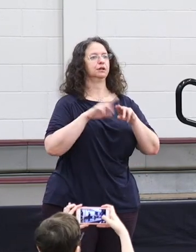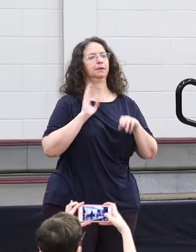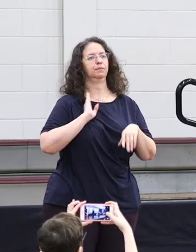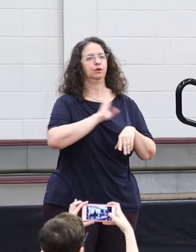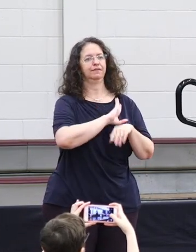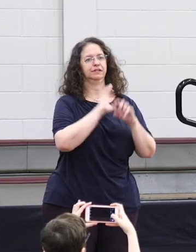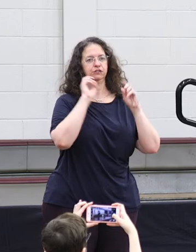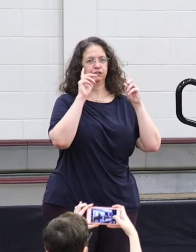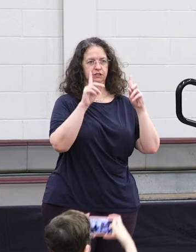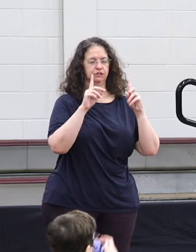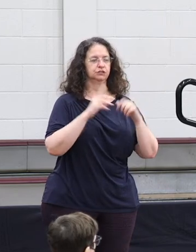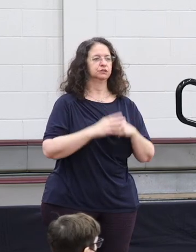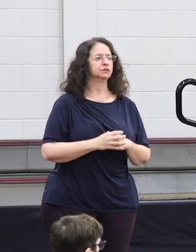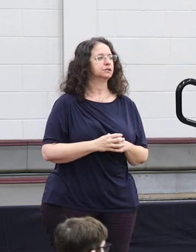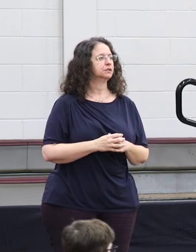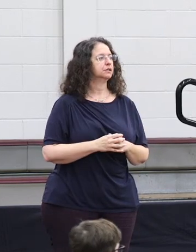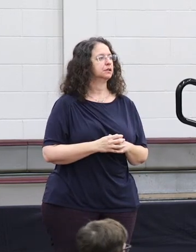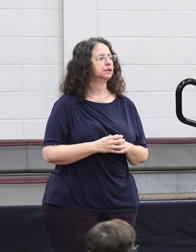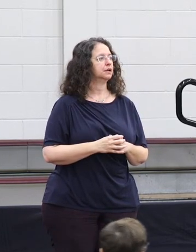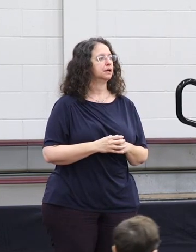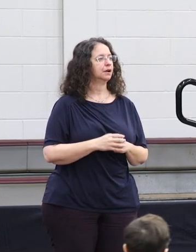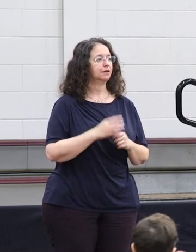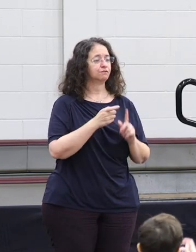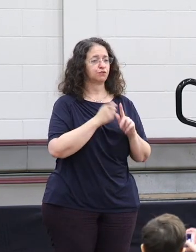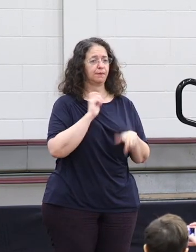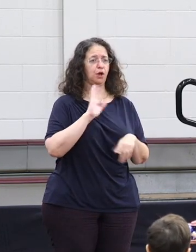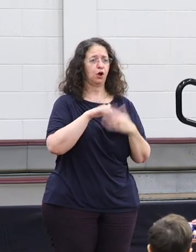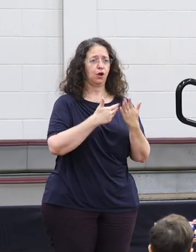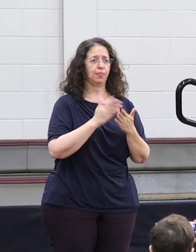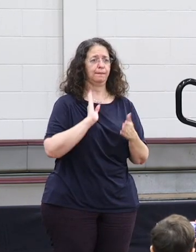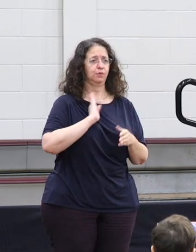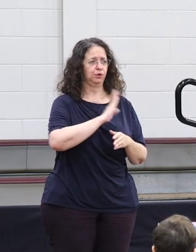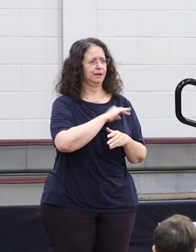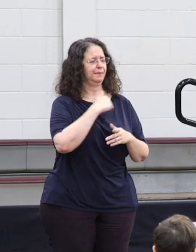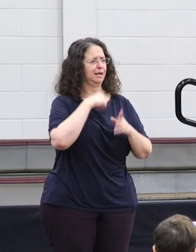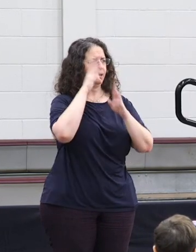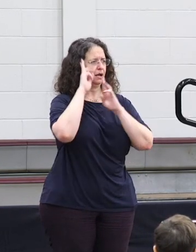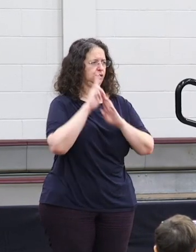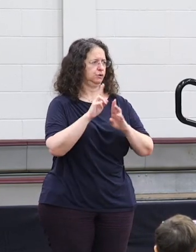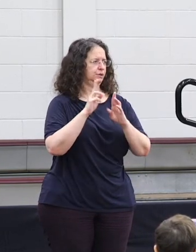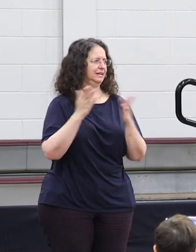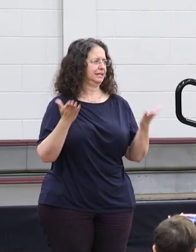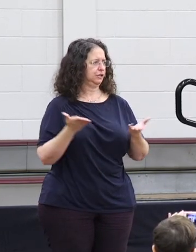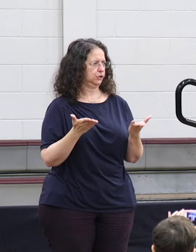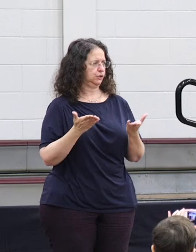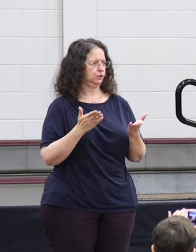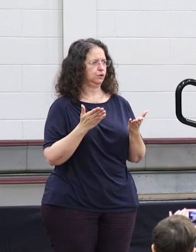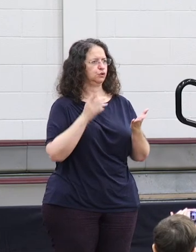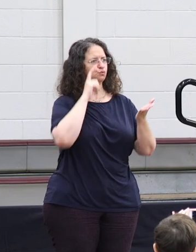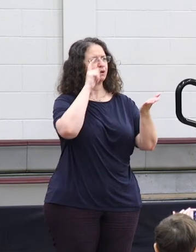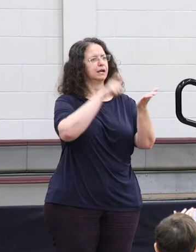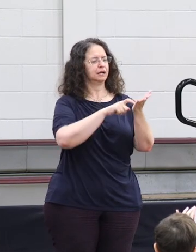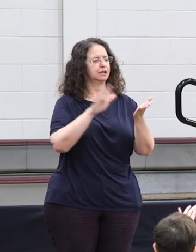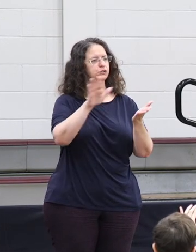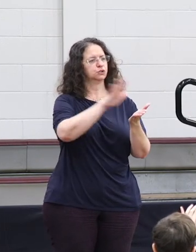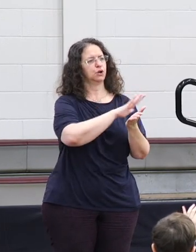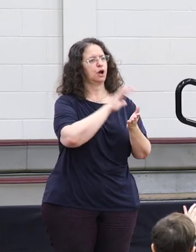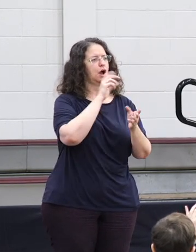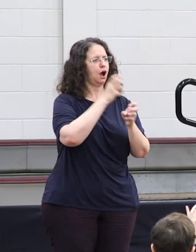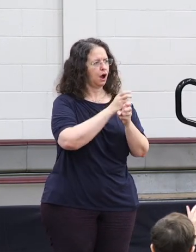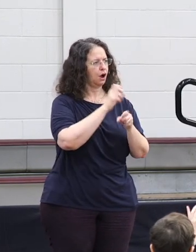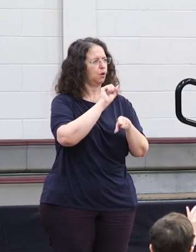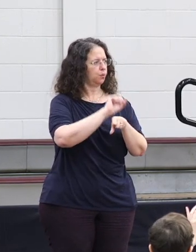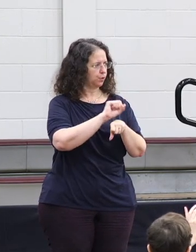Education, and on behalf of the entire board, it is an honor for me to be here tonight to recognize all of your hard work